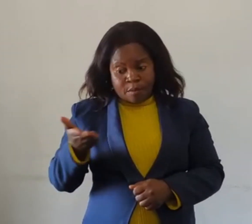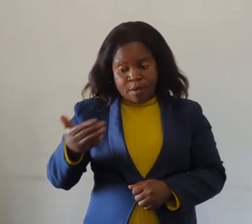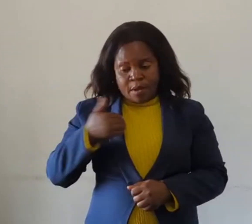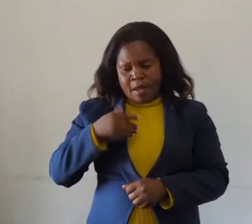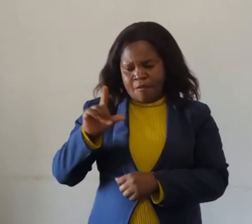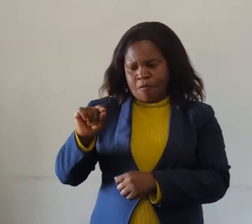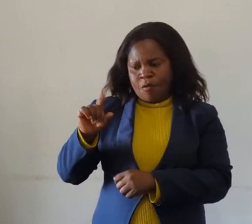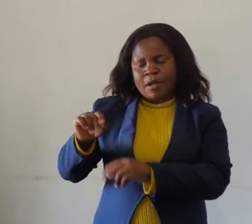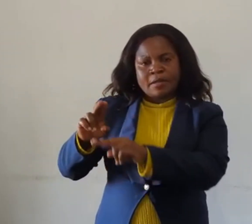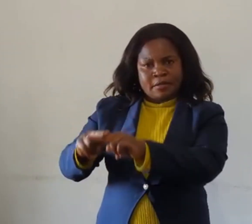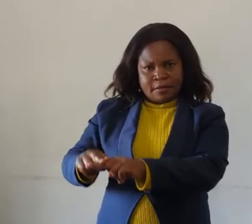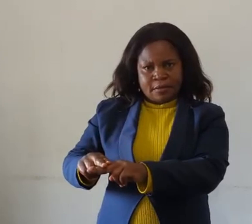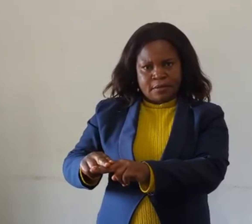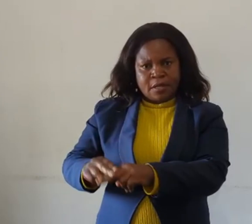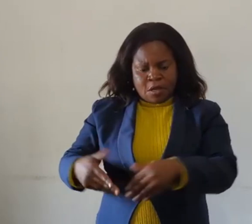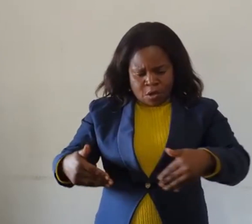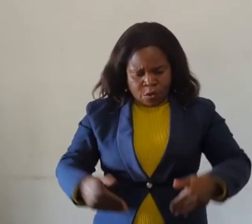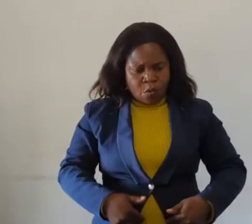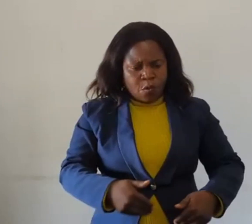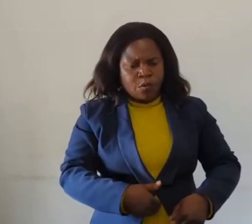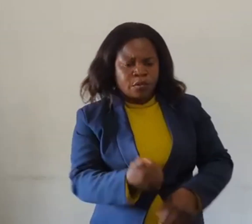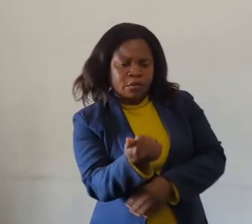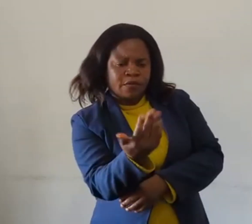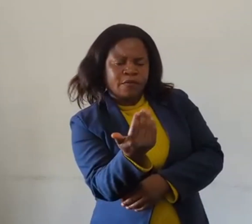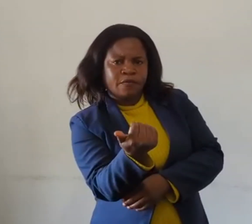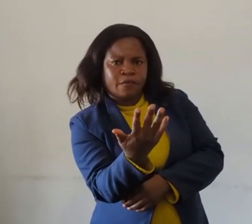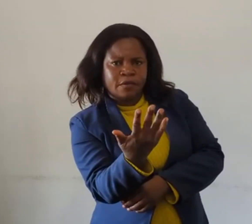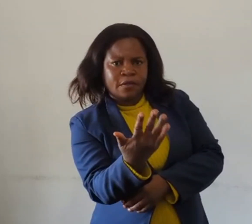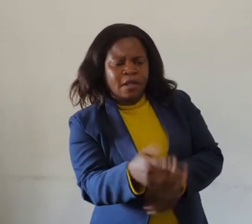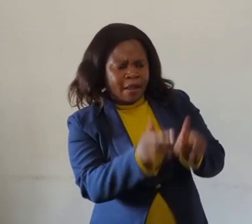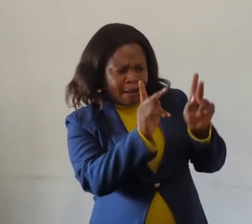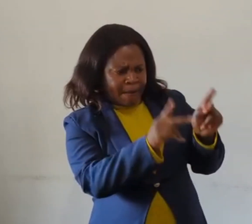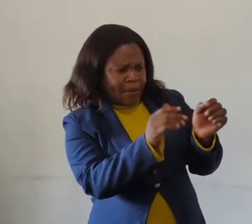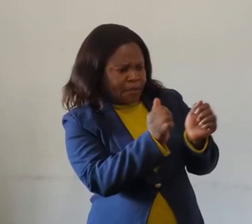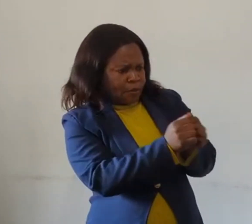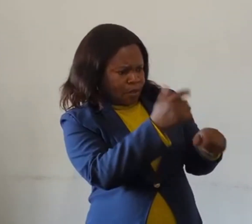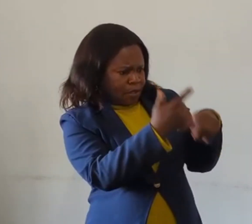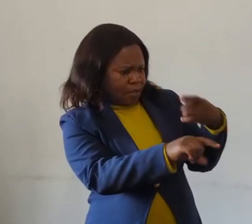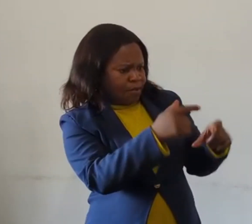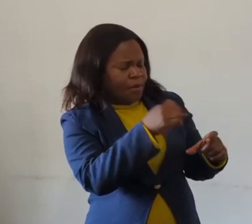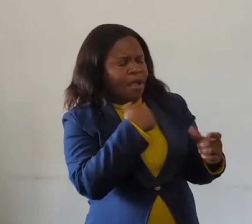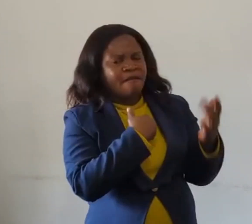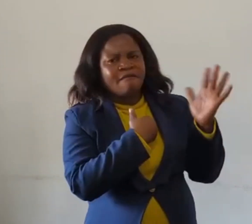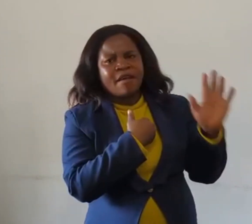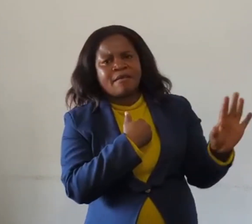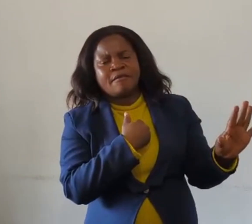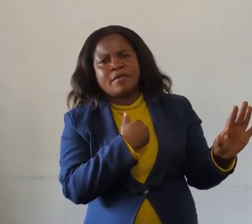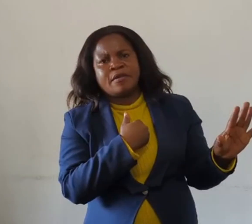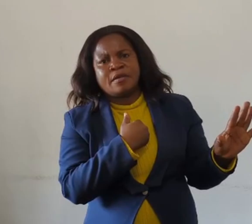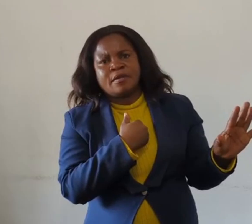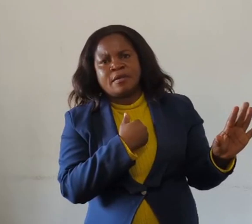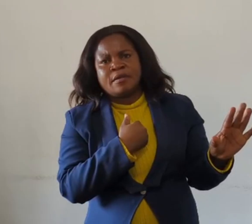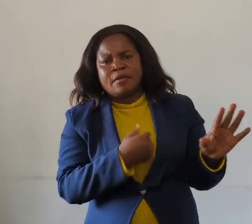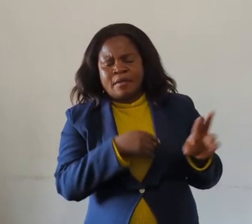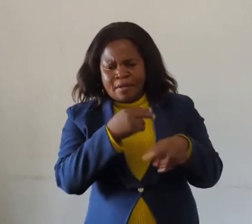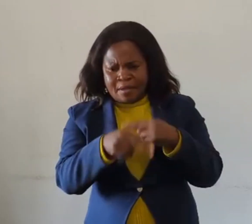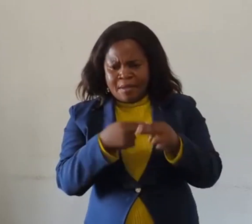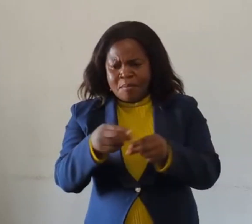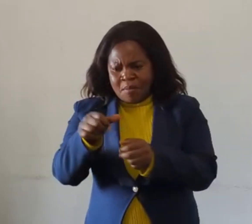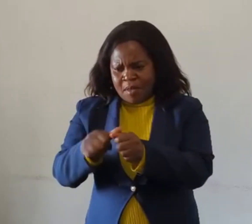youths have 15, and persons with disabilities have 5. So each category has its